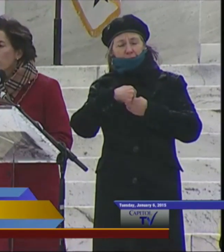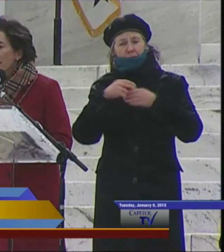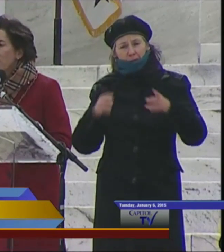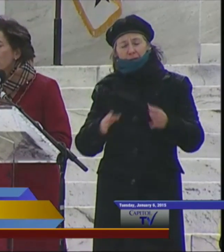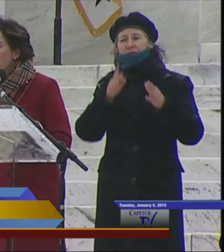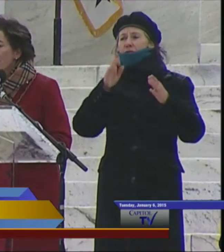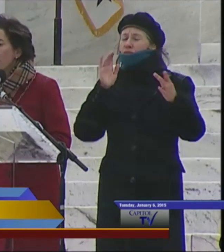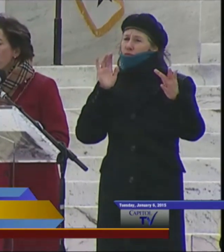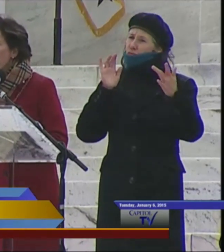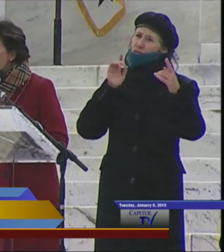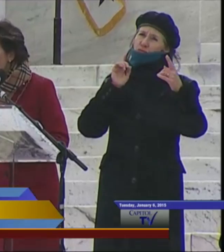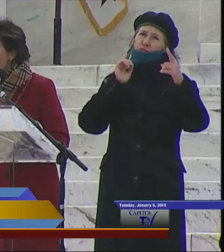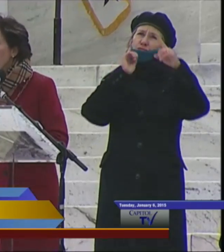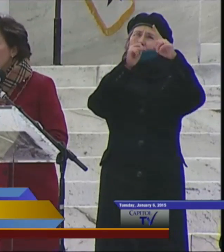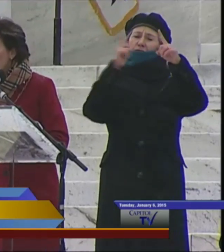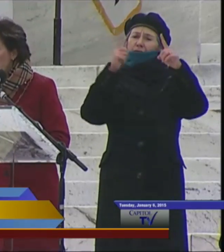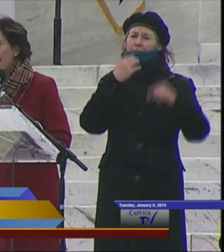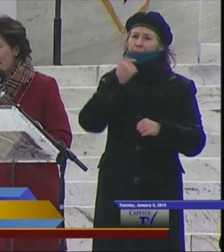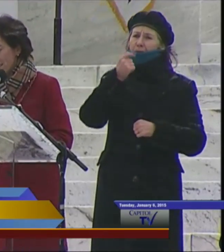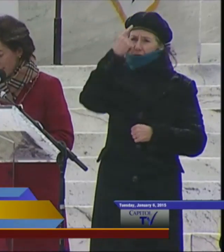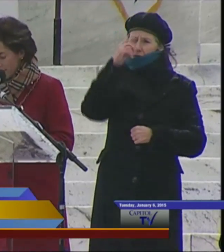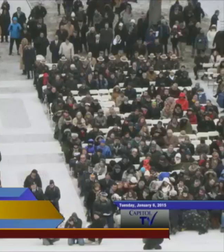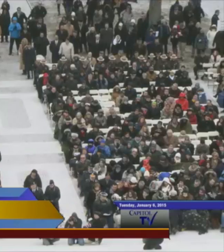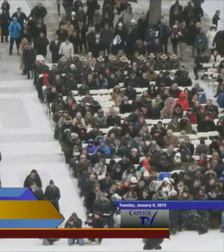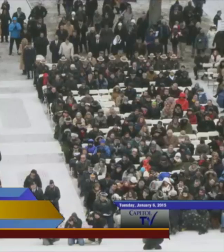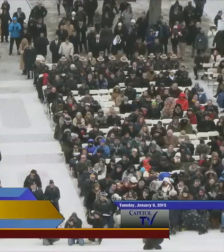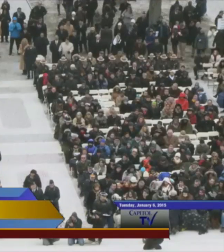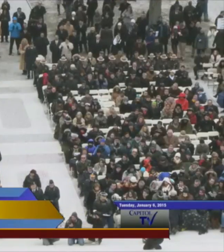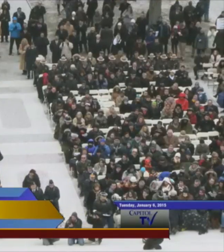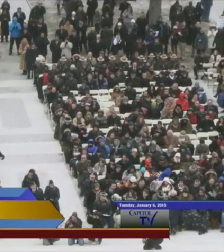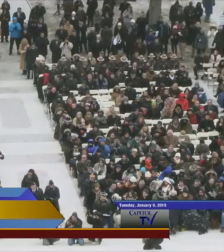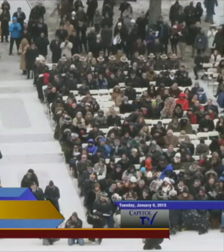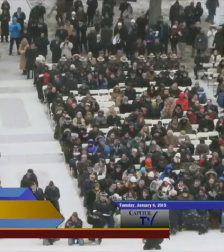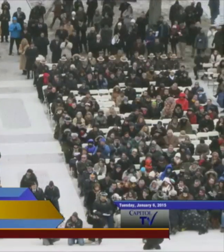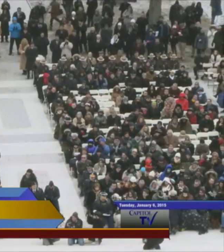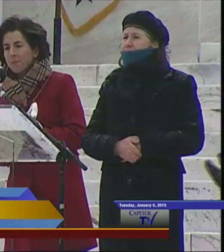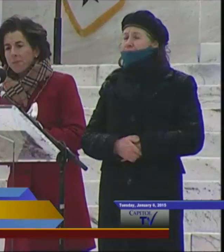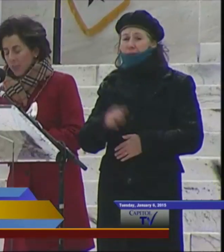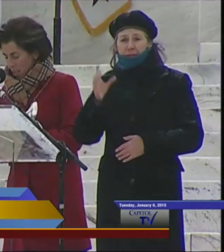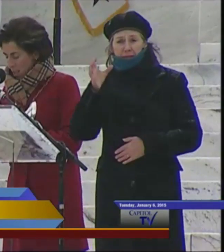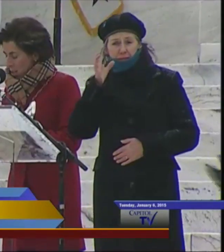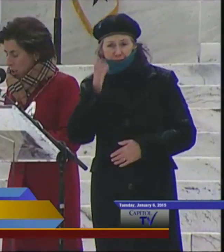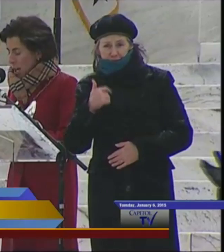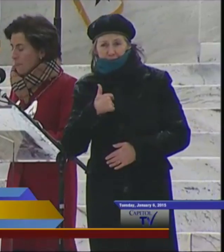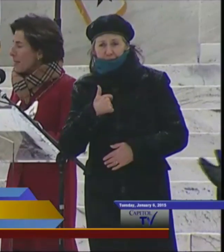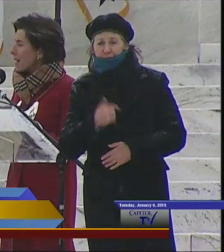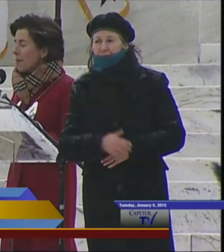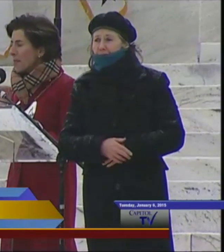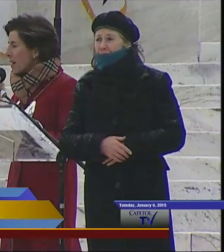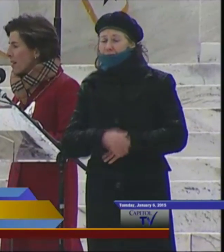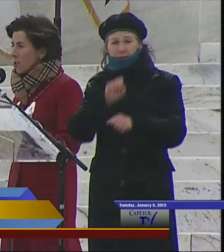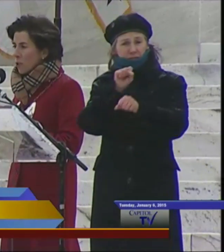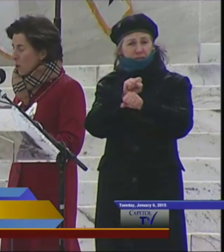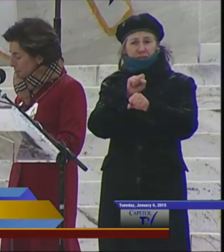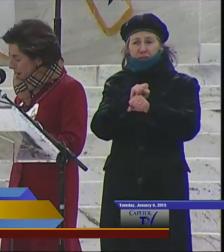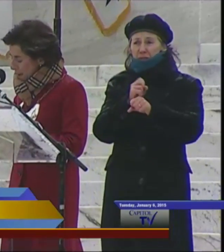let's reach for something better for Rhode Island. Now listen, the job's not going to be